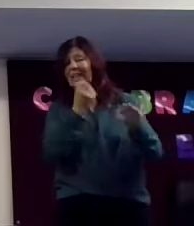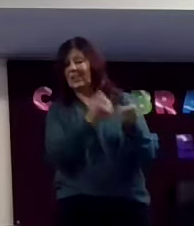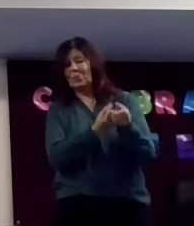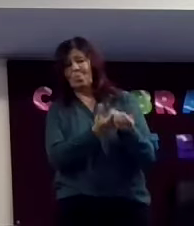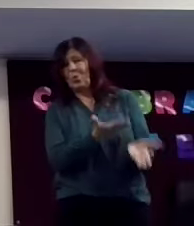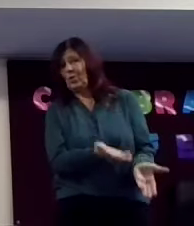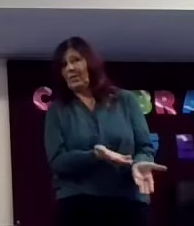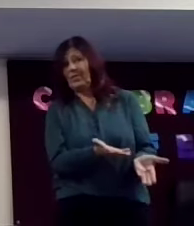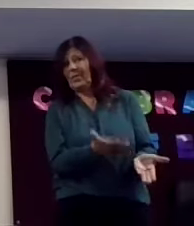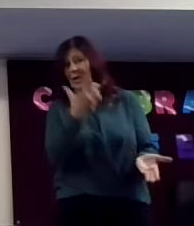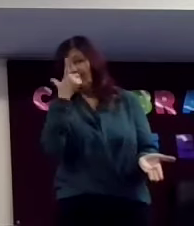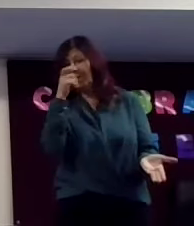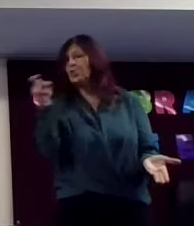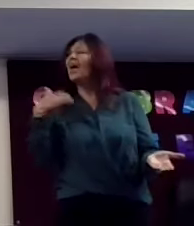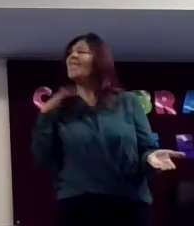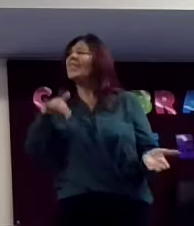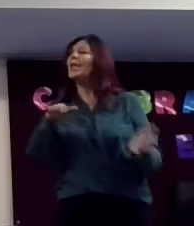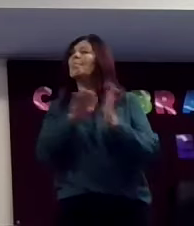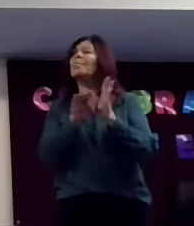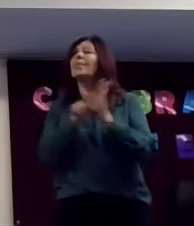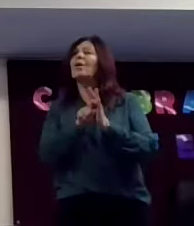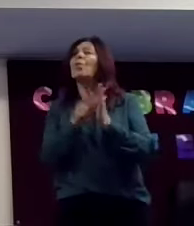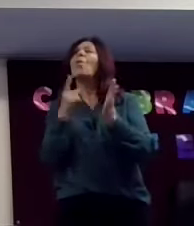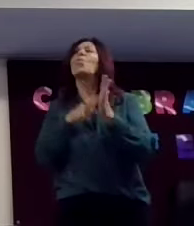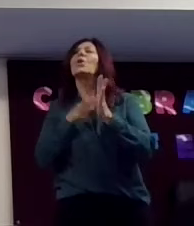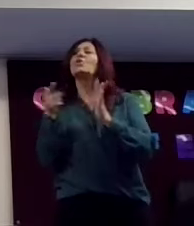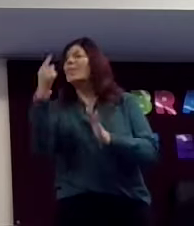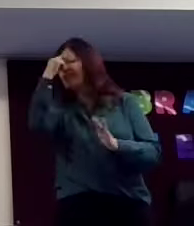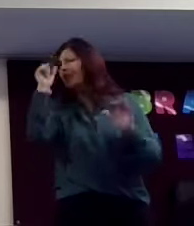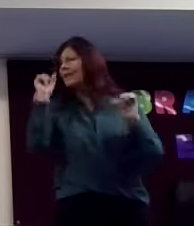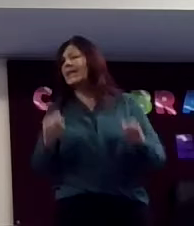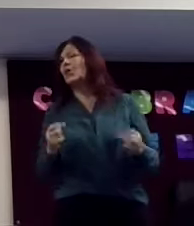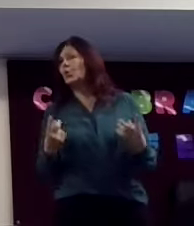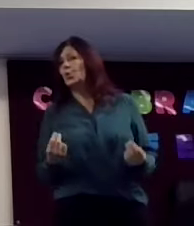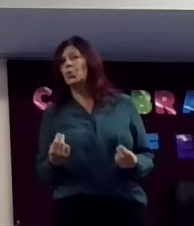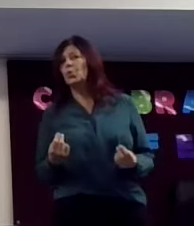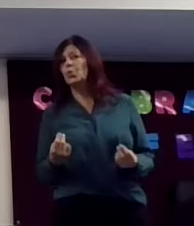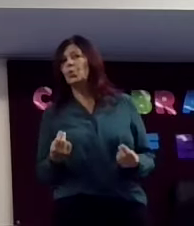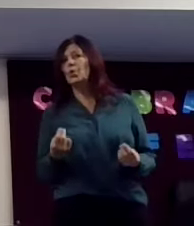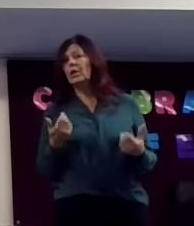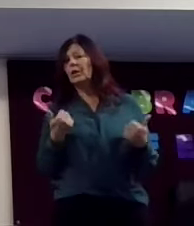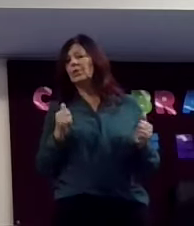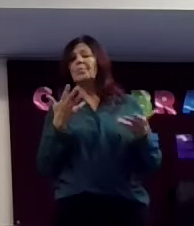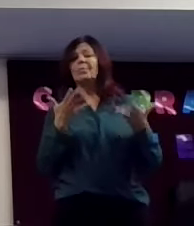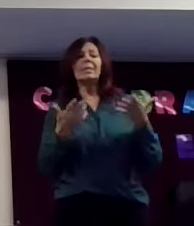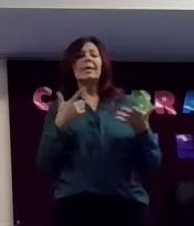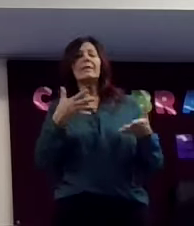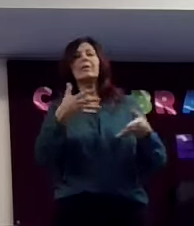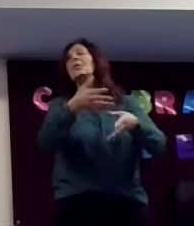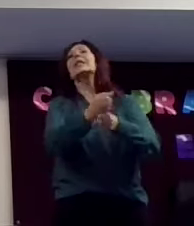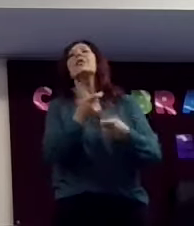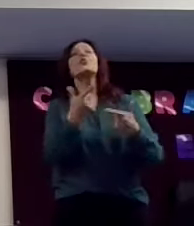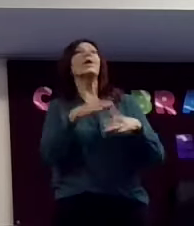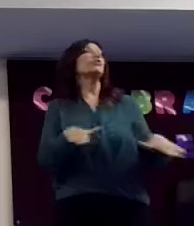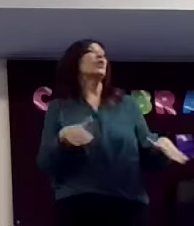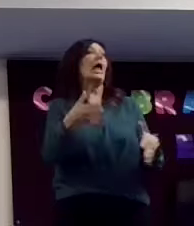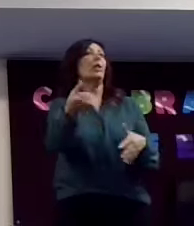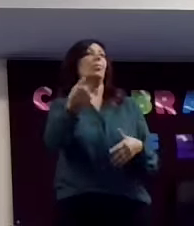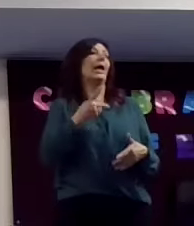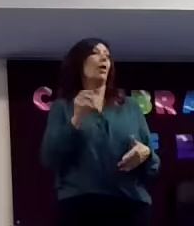supportive? Like, because you have that background, what do you think that they can do? They're trying to maybe get their grandchild back, or they're